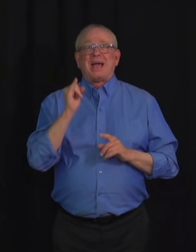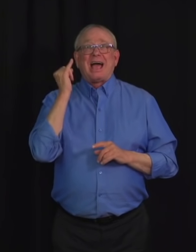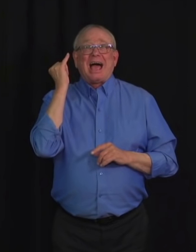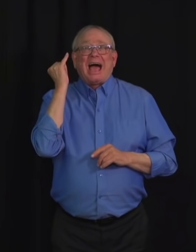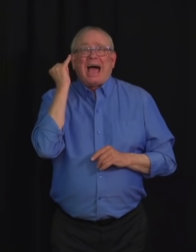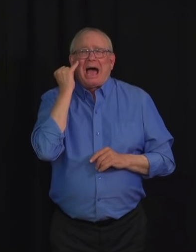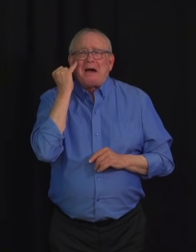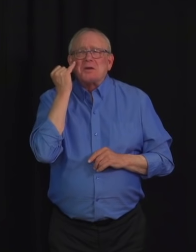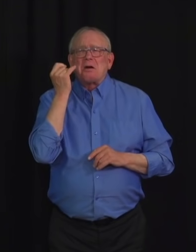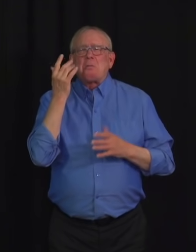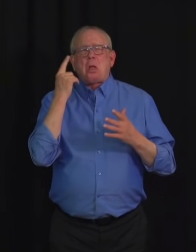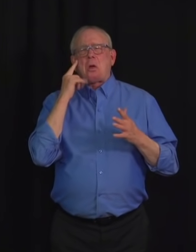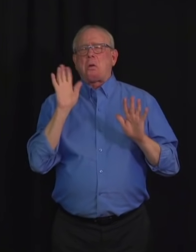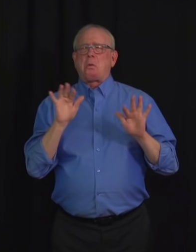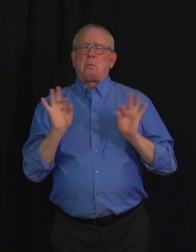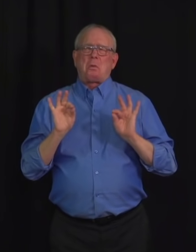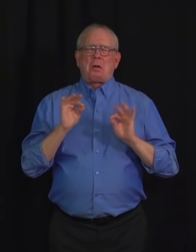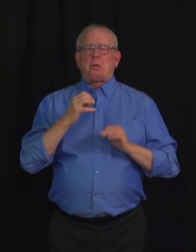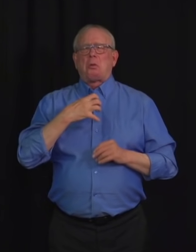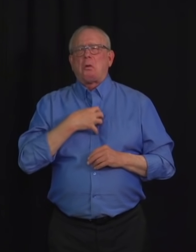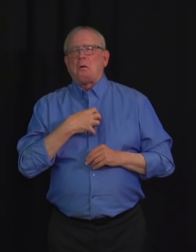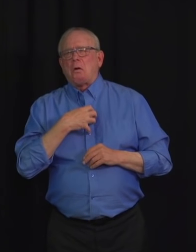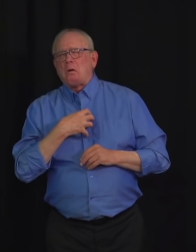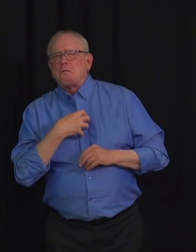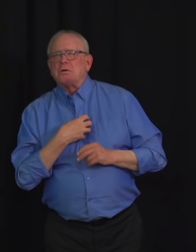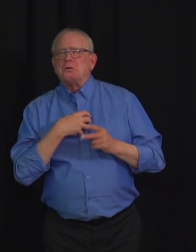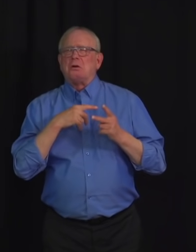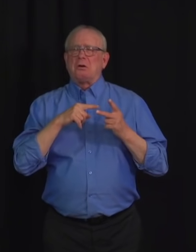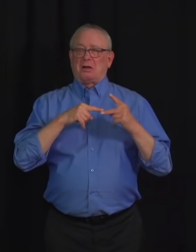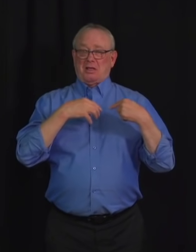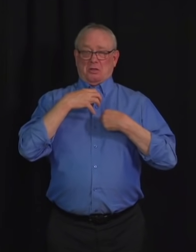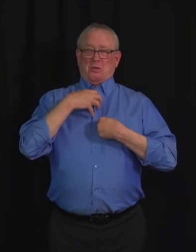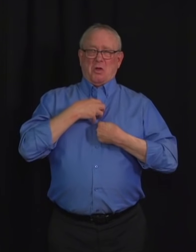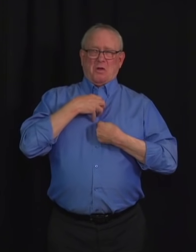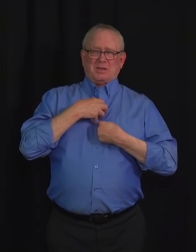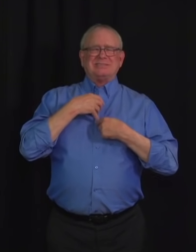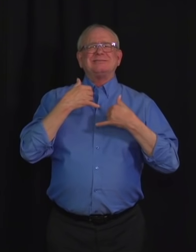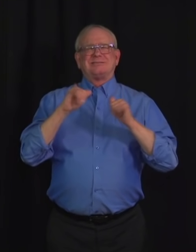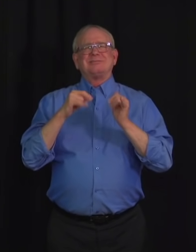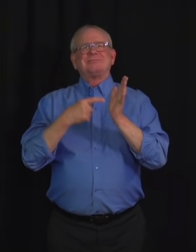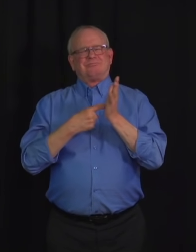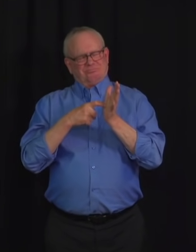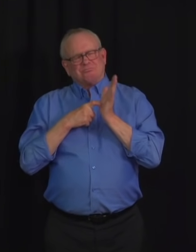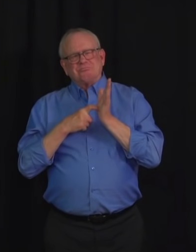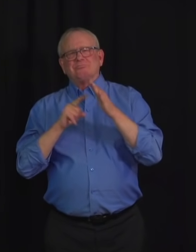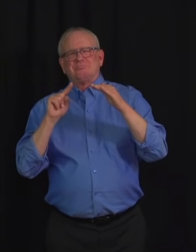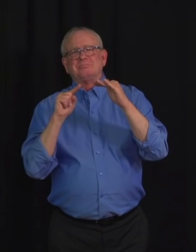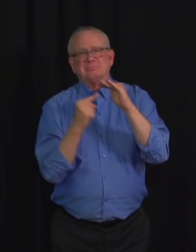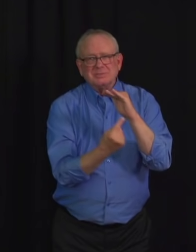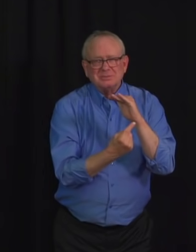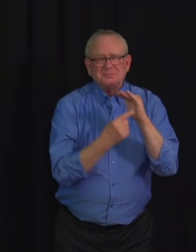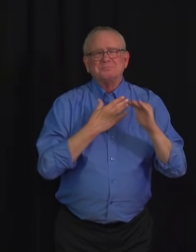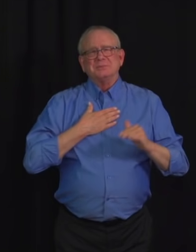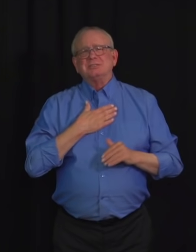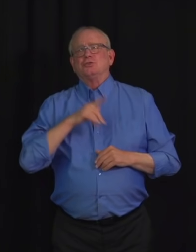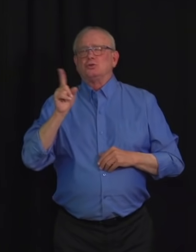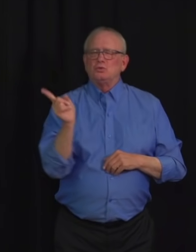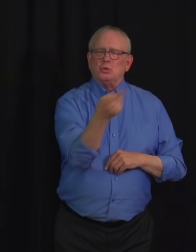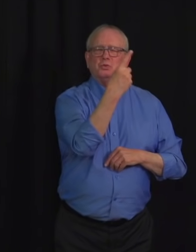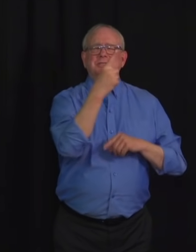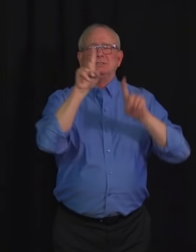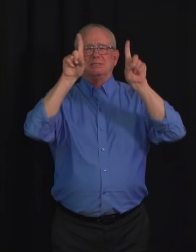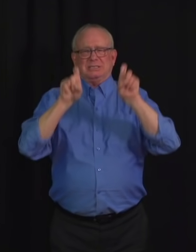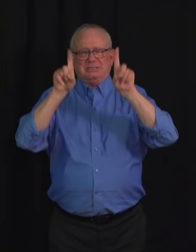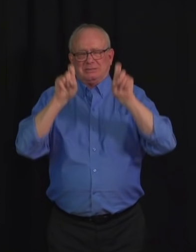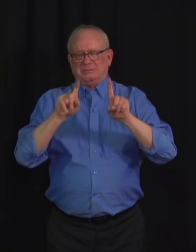ones, they will still be required to isolate and go for testing. If they then test negative, they would not